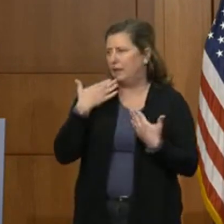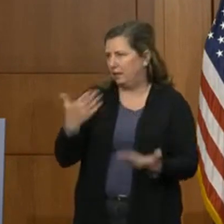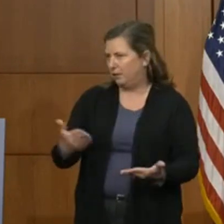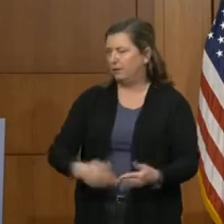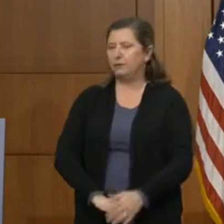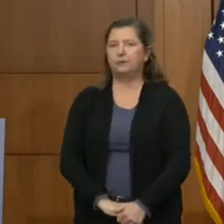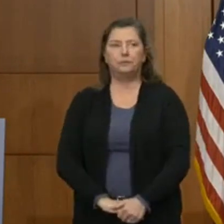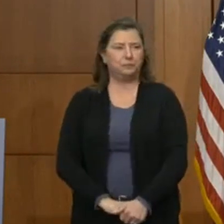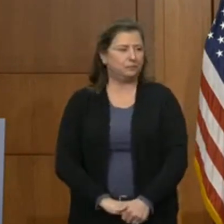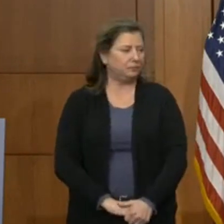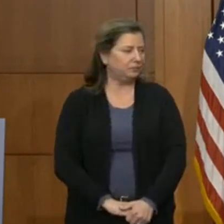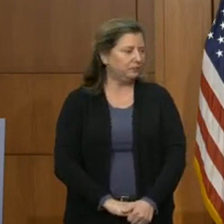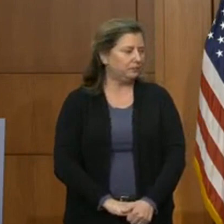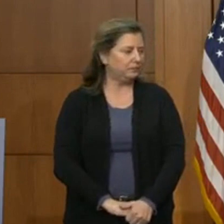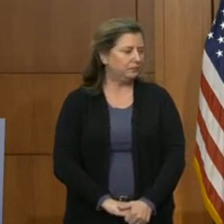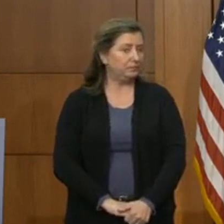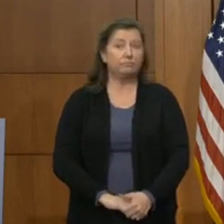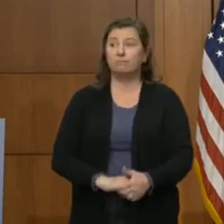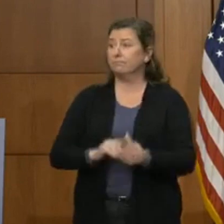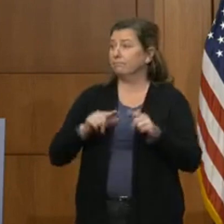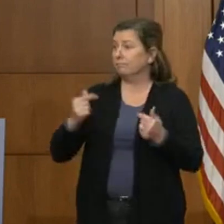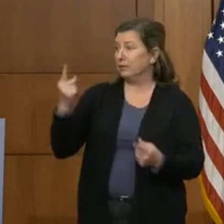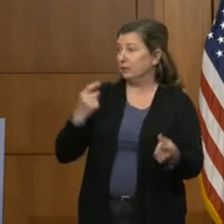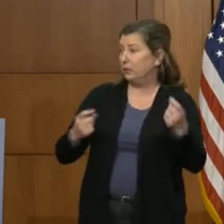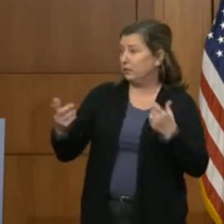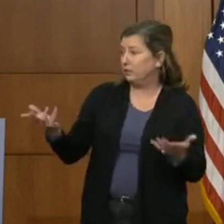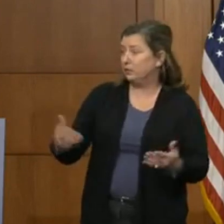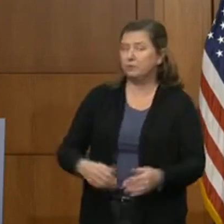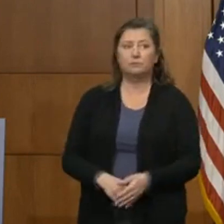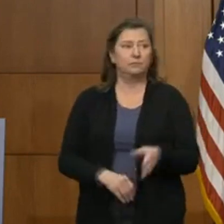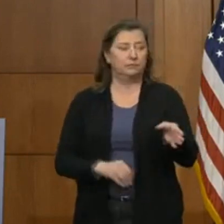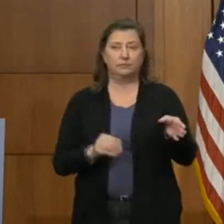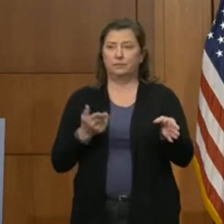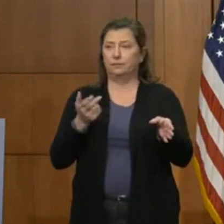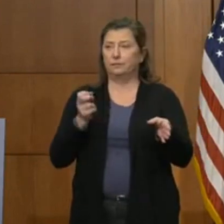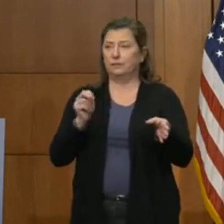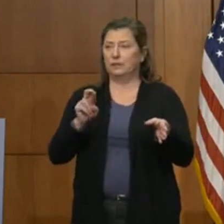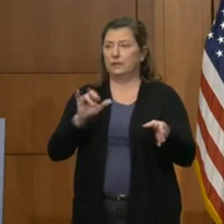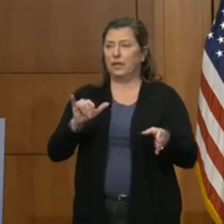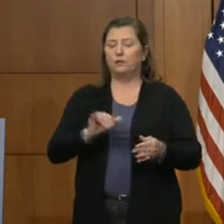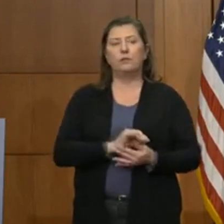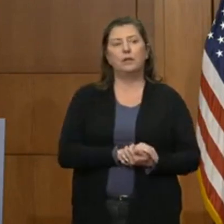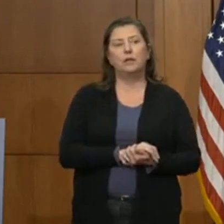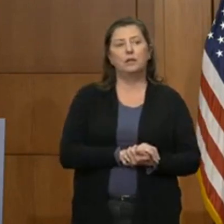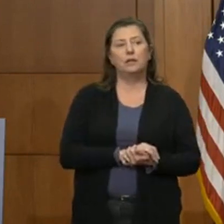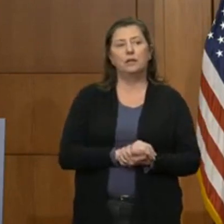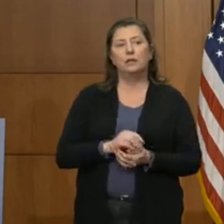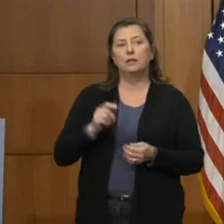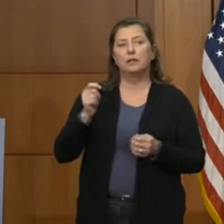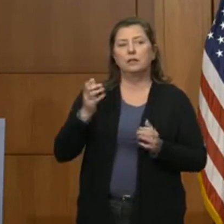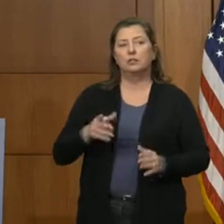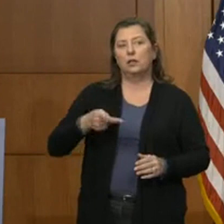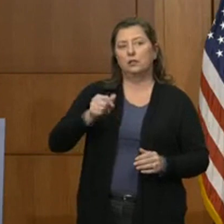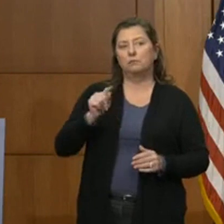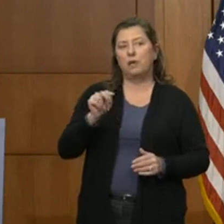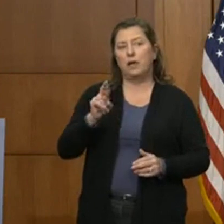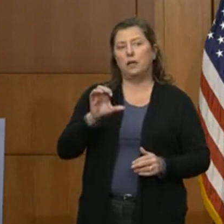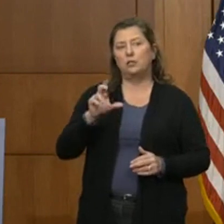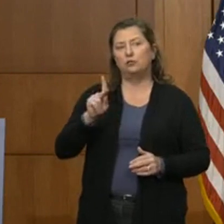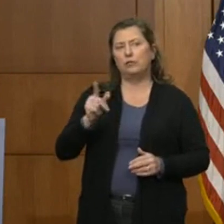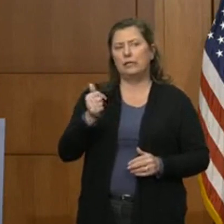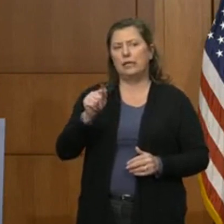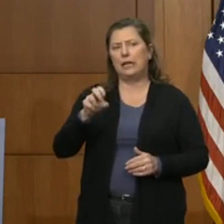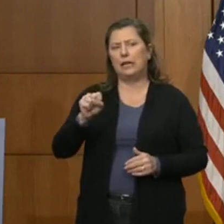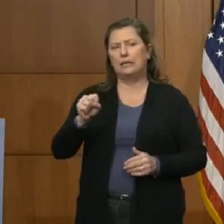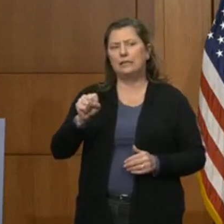Dr. Alva. Thank you. Be glad to take your questions. Governor, Judge Patrick Yates of the 24th Circuit ruled